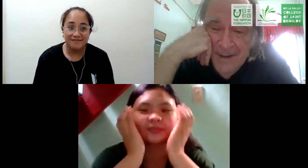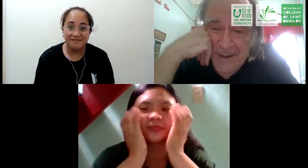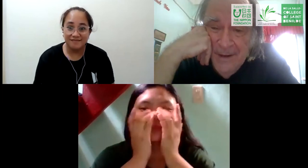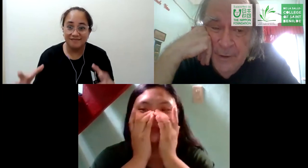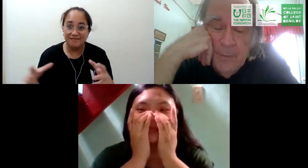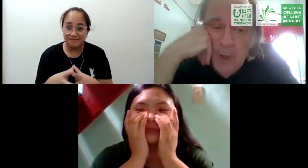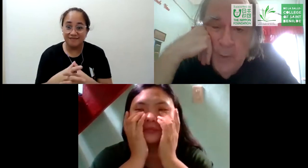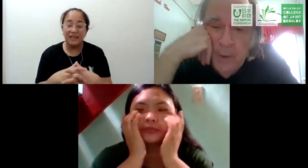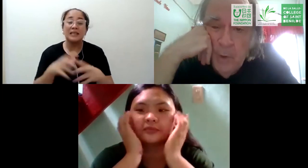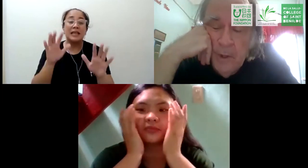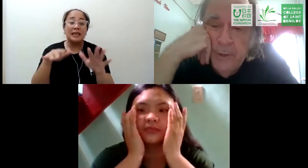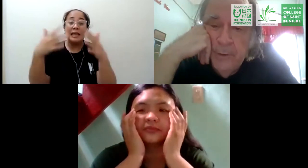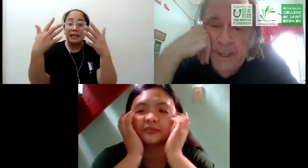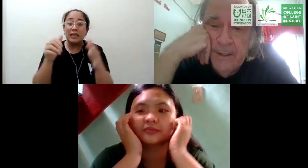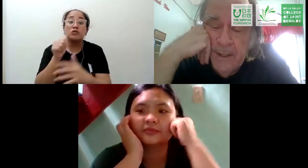Then tomorrow we can work on two-handed signs.